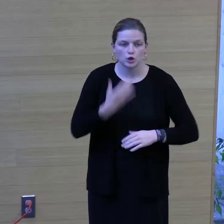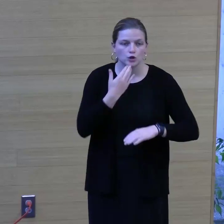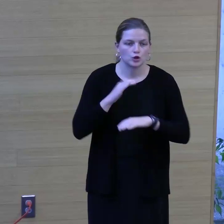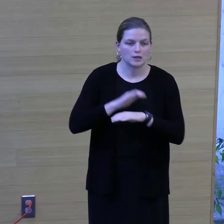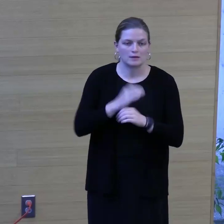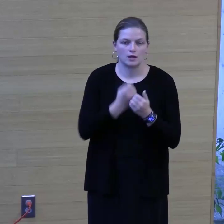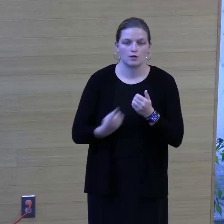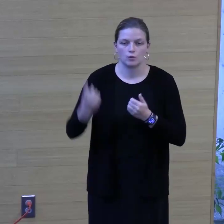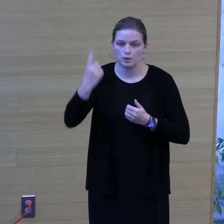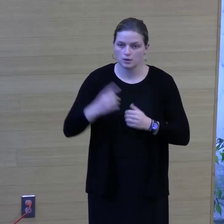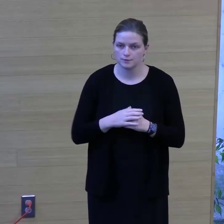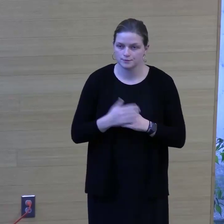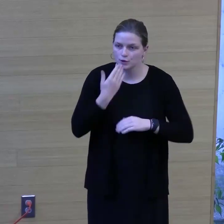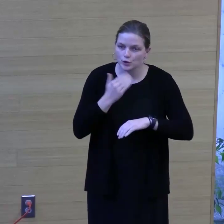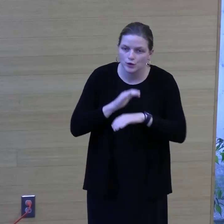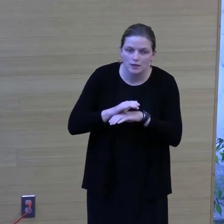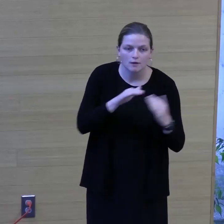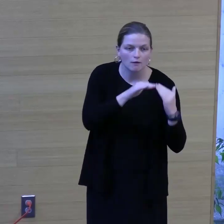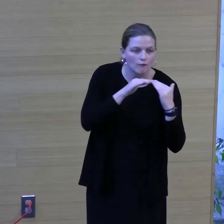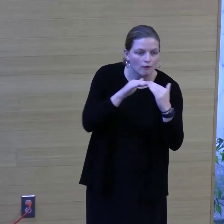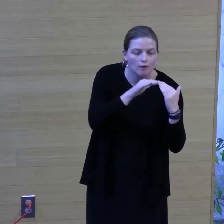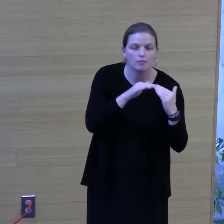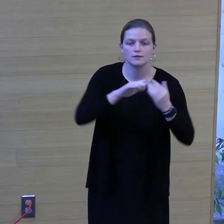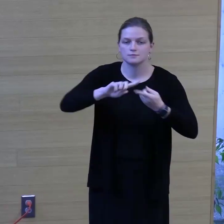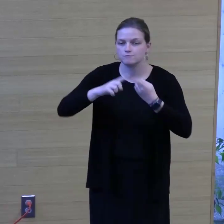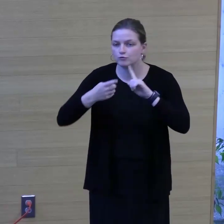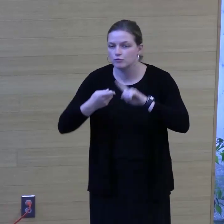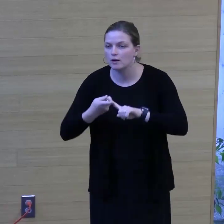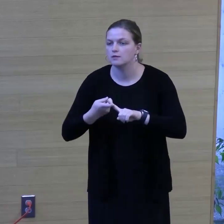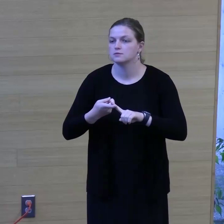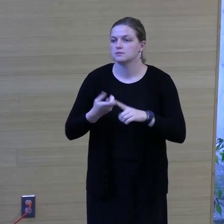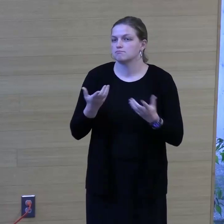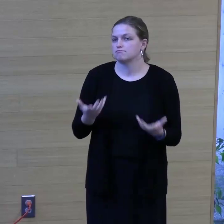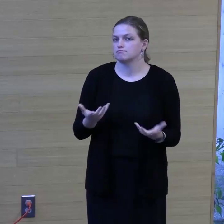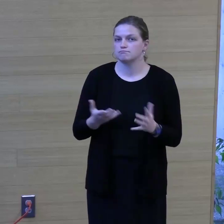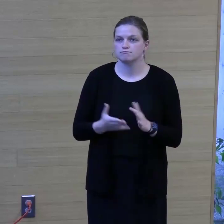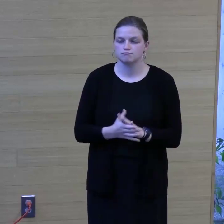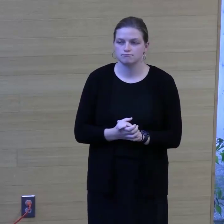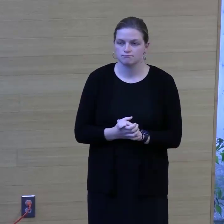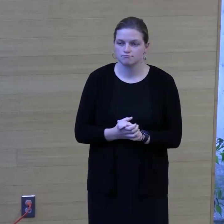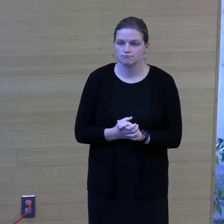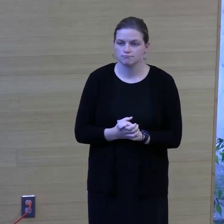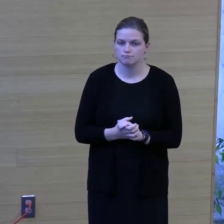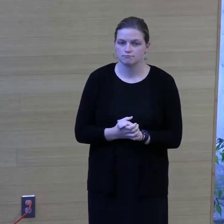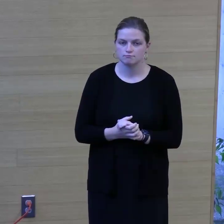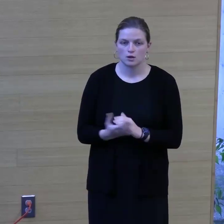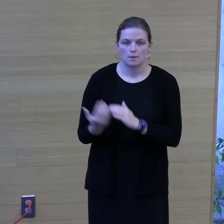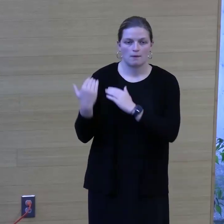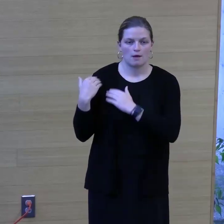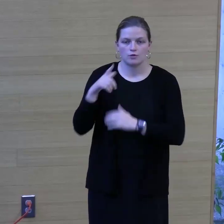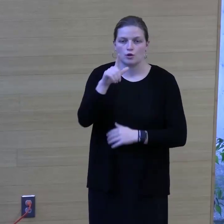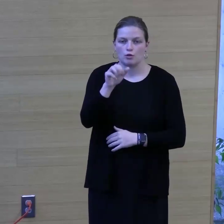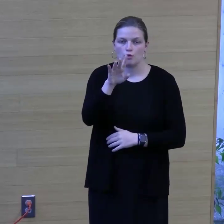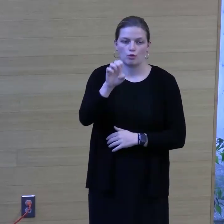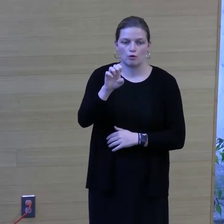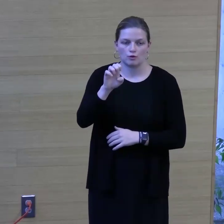Good evening, everyone. Good evening, colleagues. Good evening, friends. On behalf of the Lurie